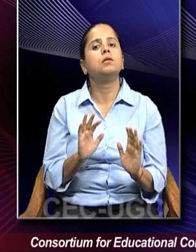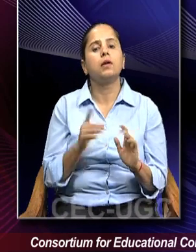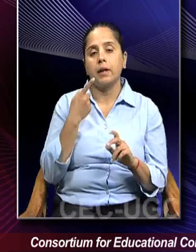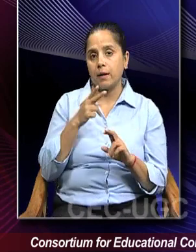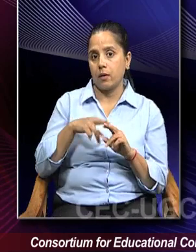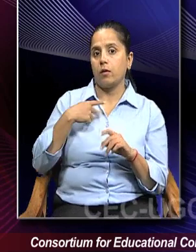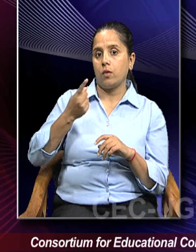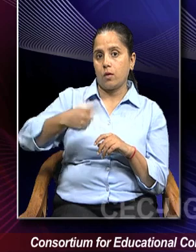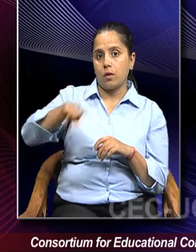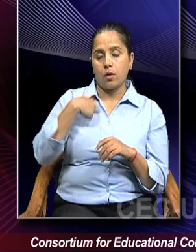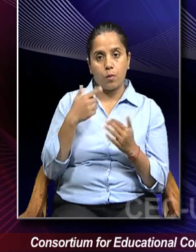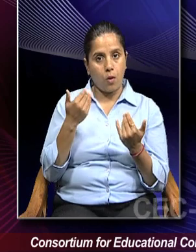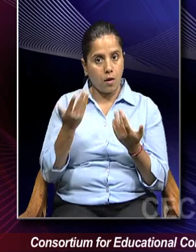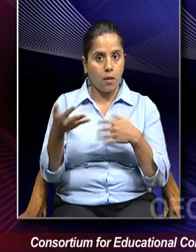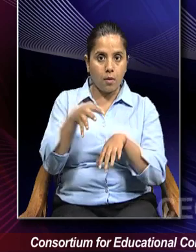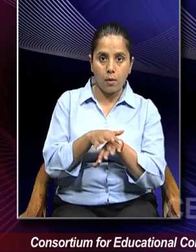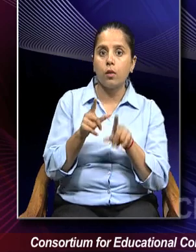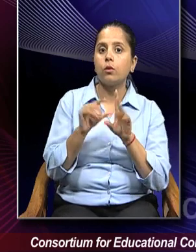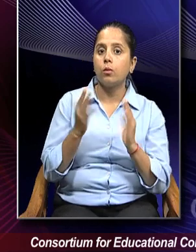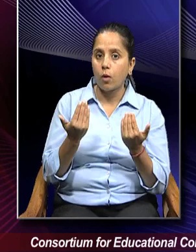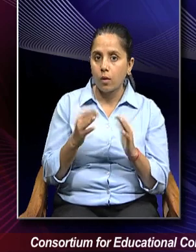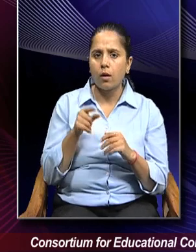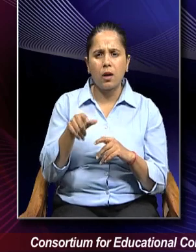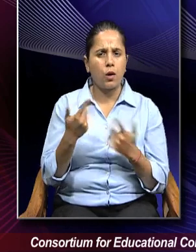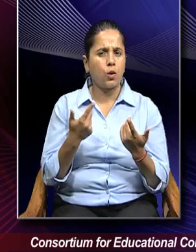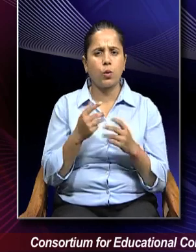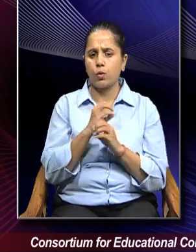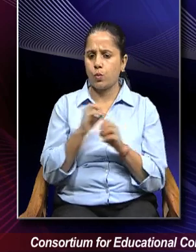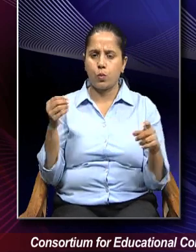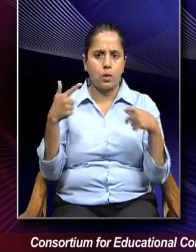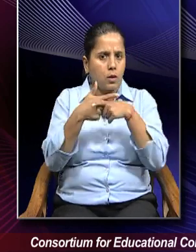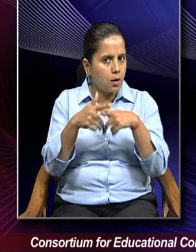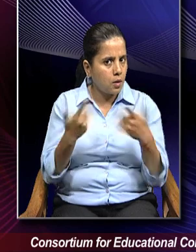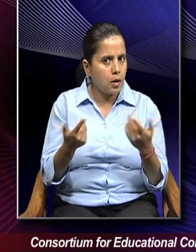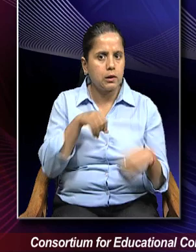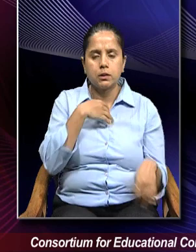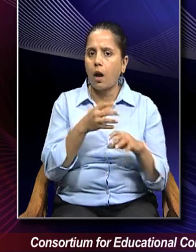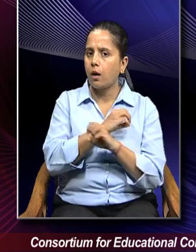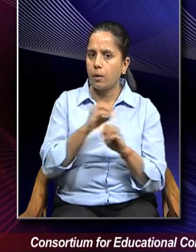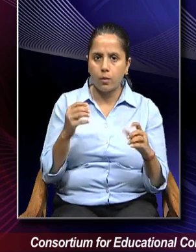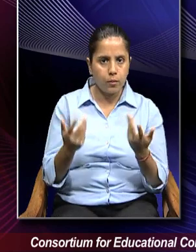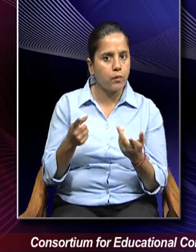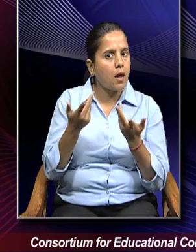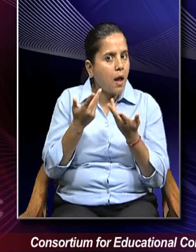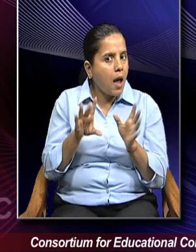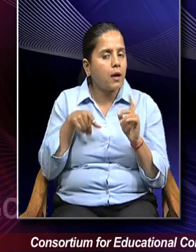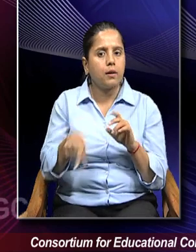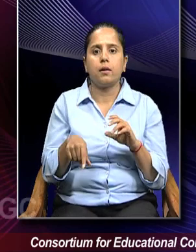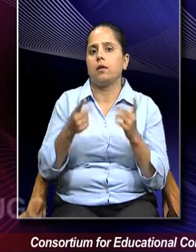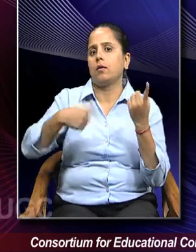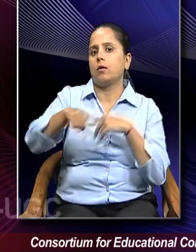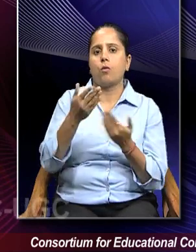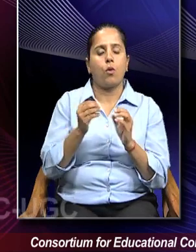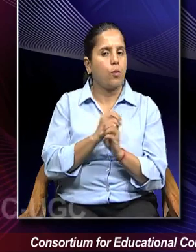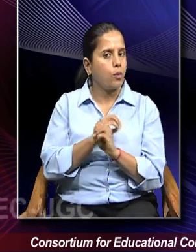are able to implement so, there is no clash, there is no struggle between any of the classes